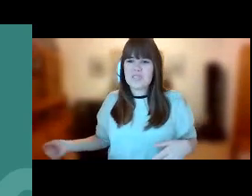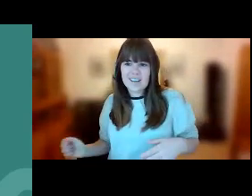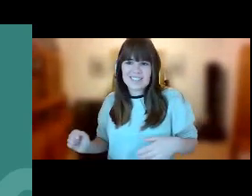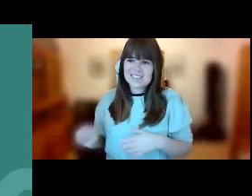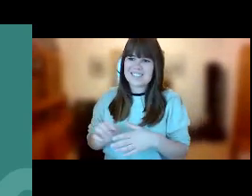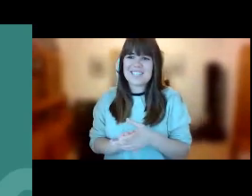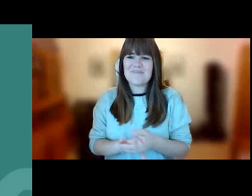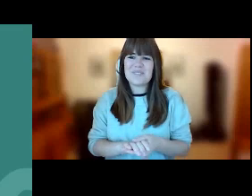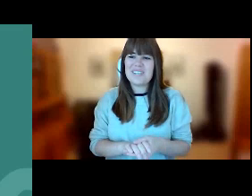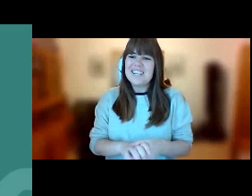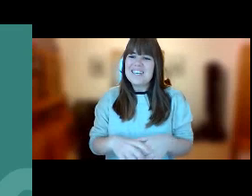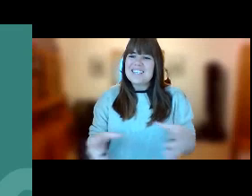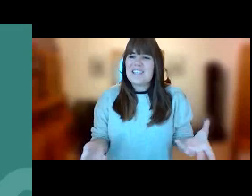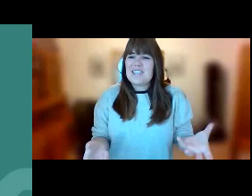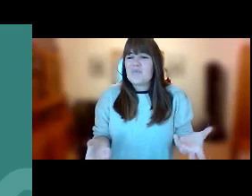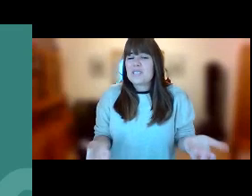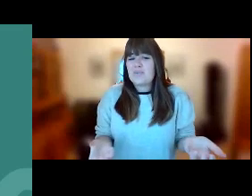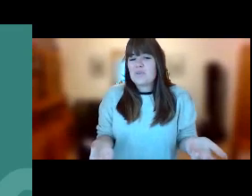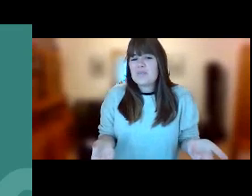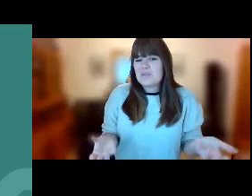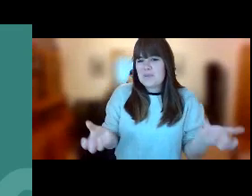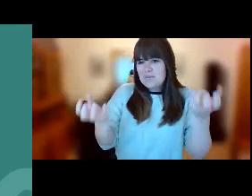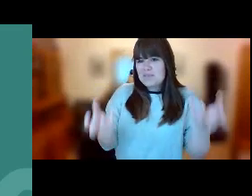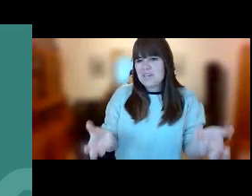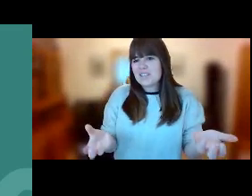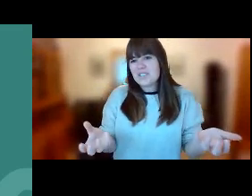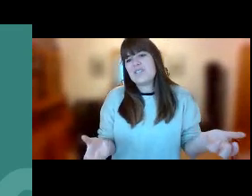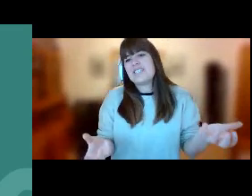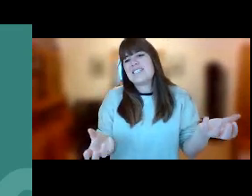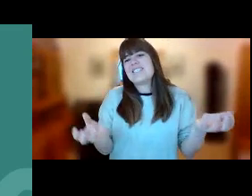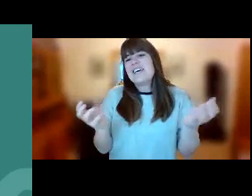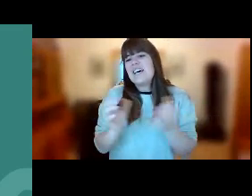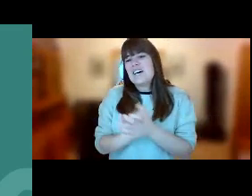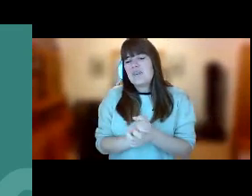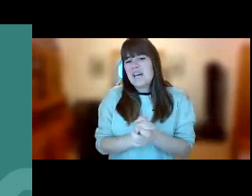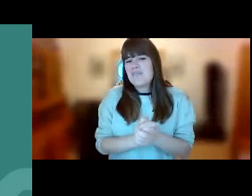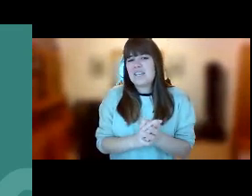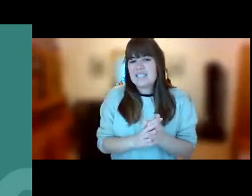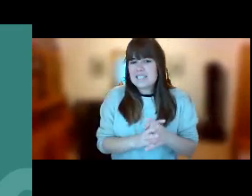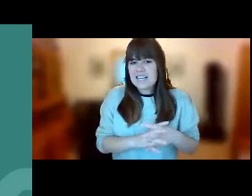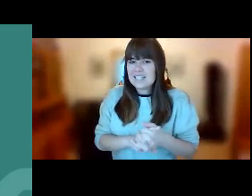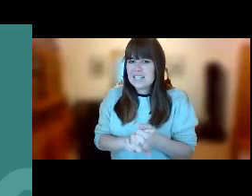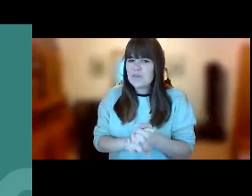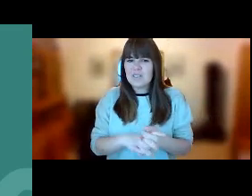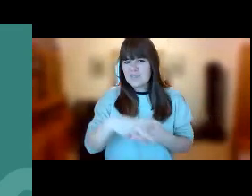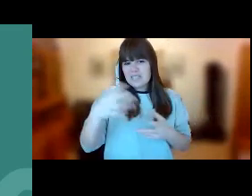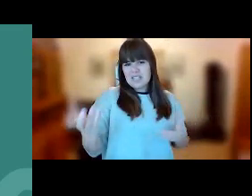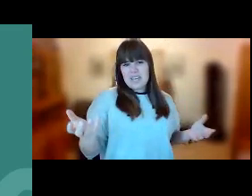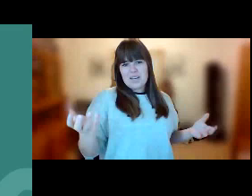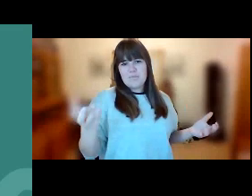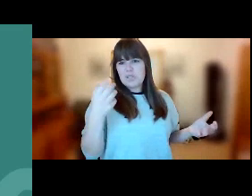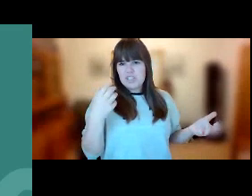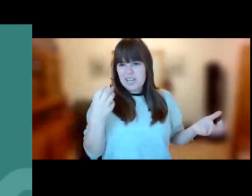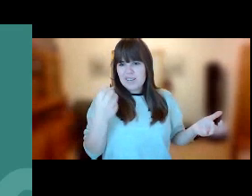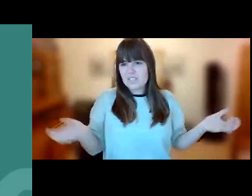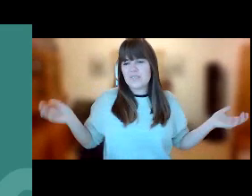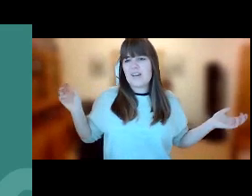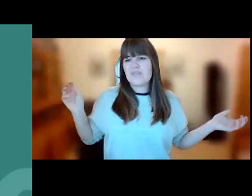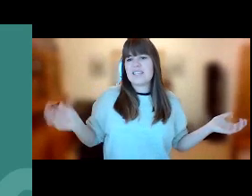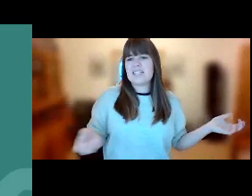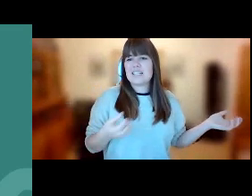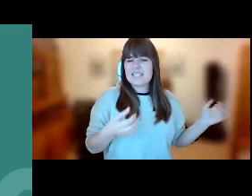ribbons from dance, for example. So that then we're supporting people to be able to make those choices and have that understanding. We'll also do it in